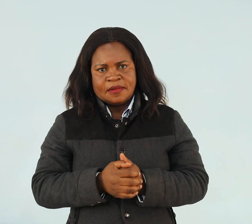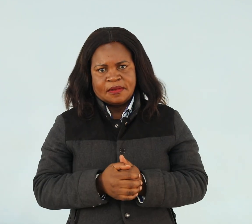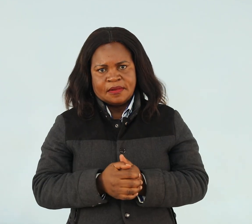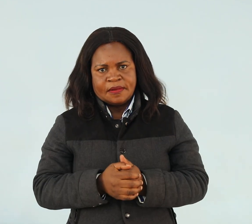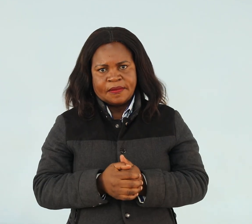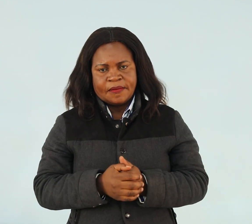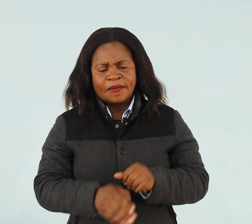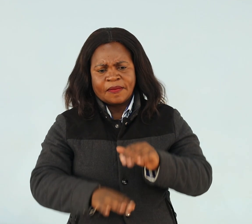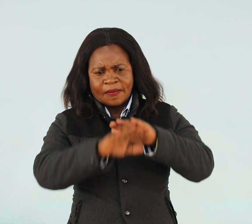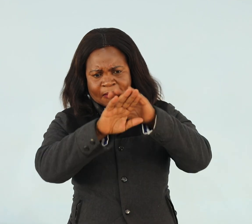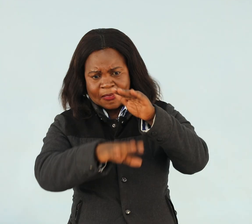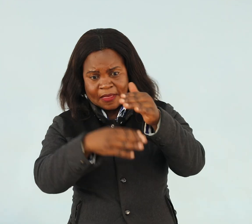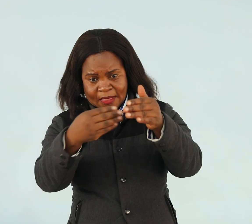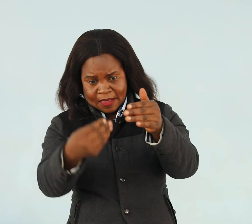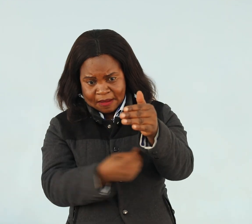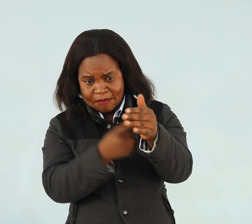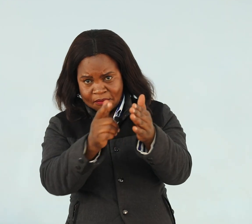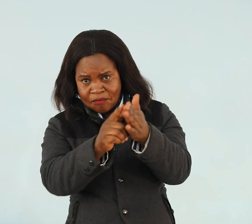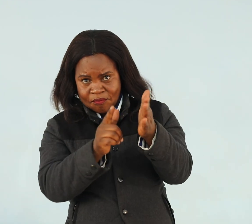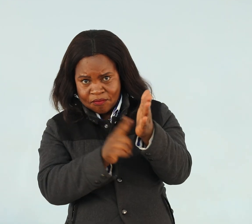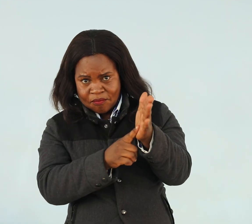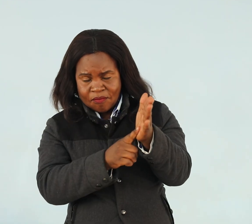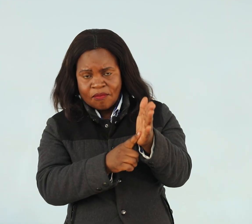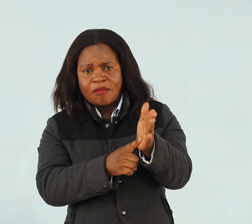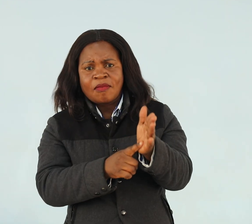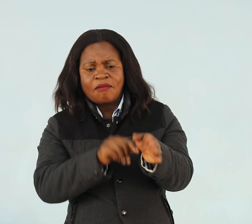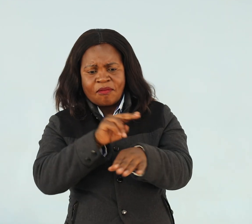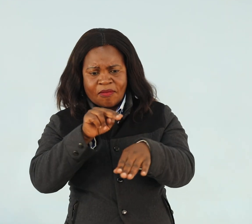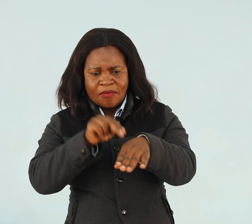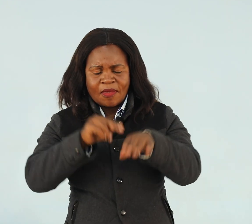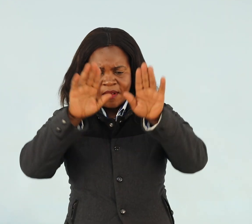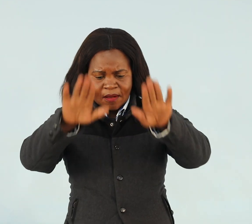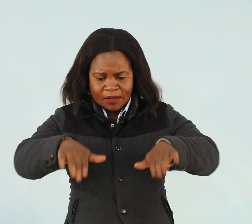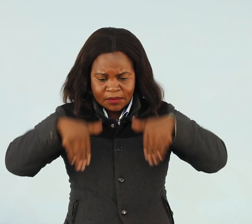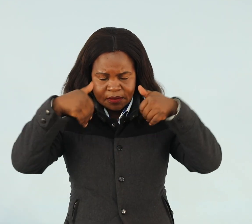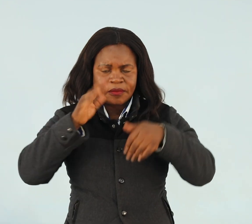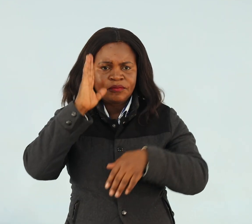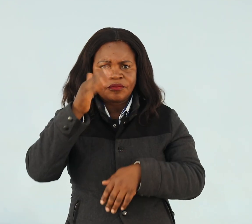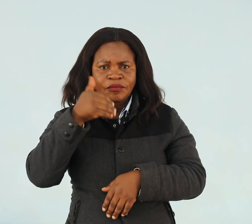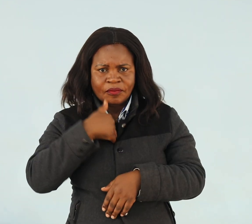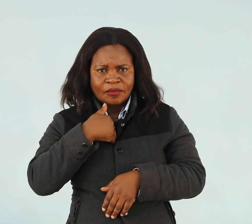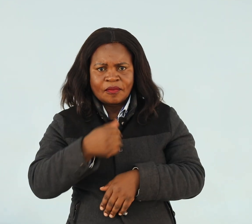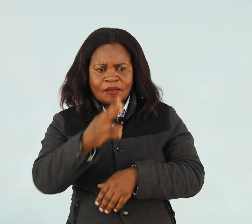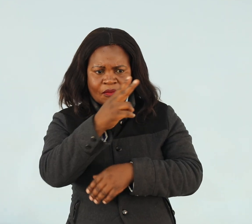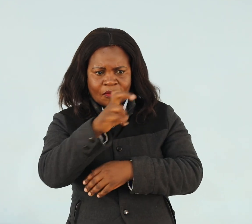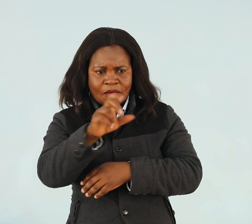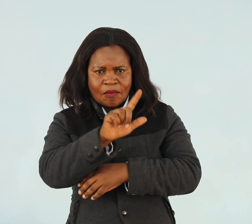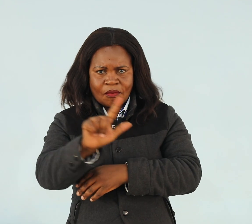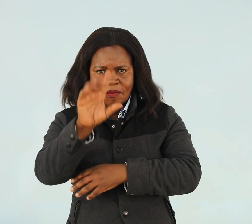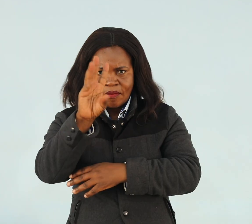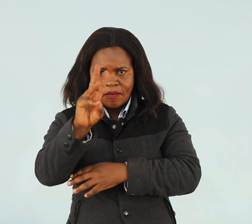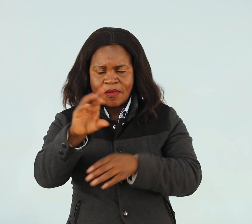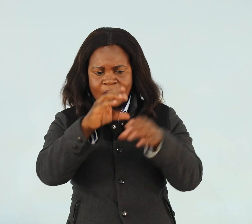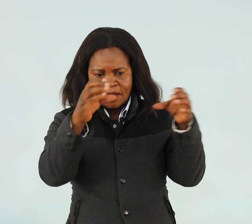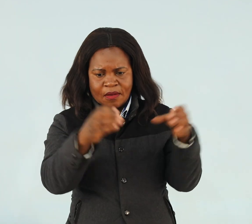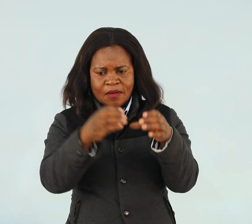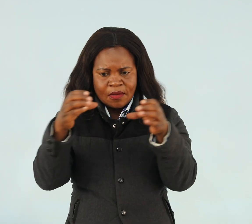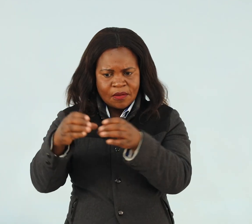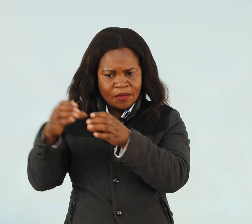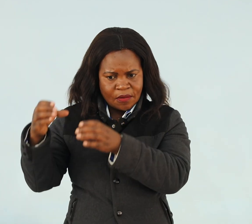Under the new provision, the National Assembly will consist of 226 constituency-based members of